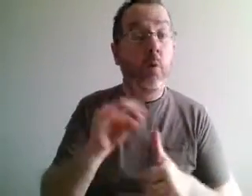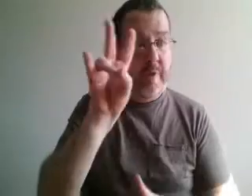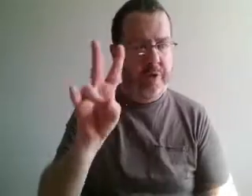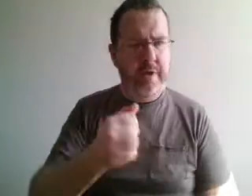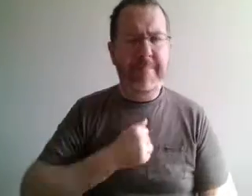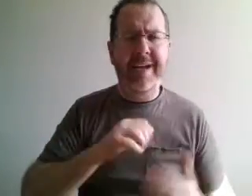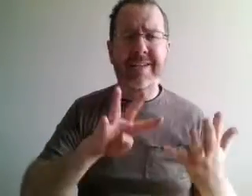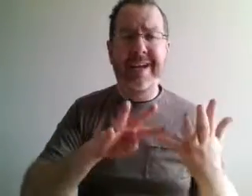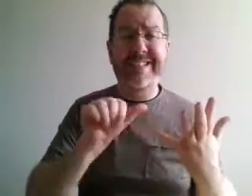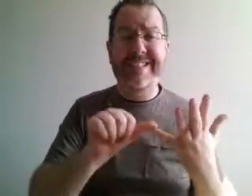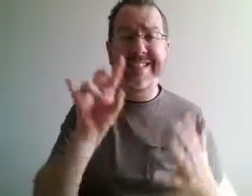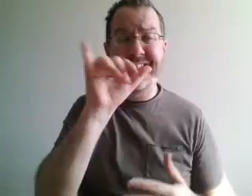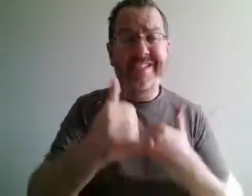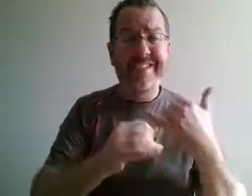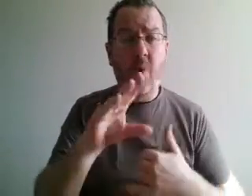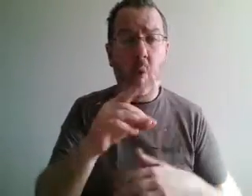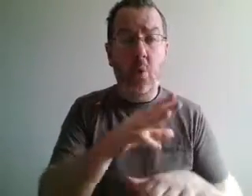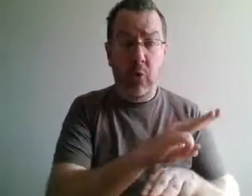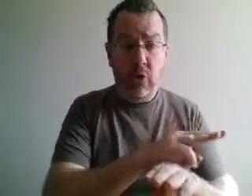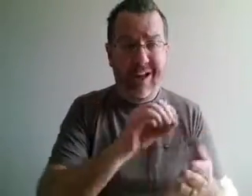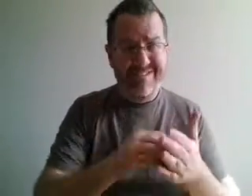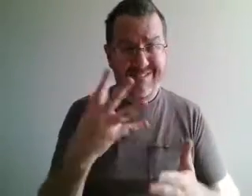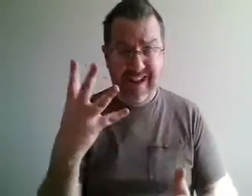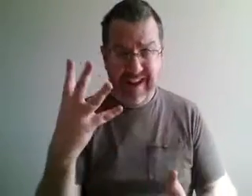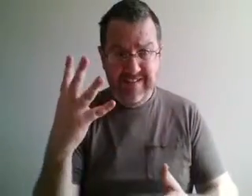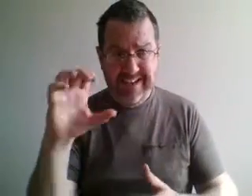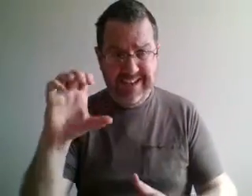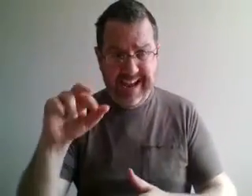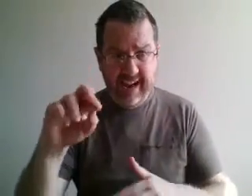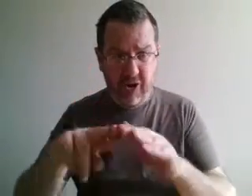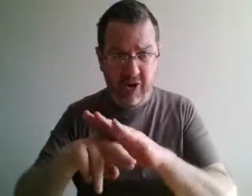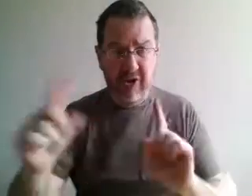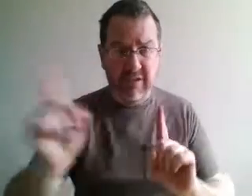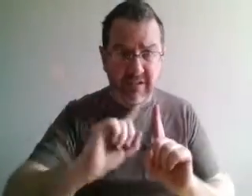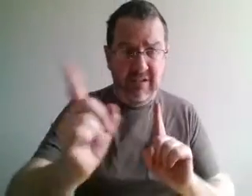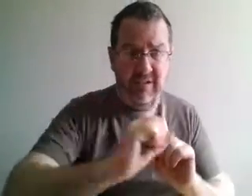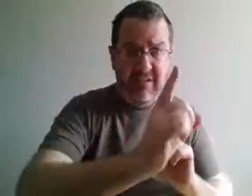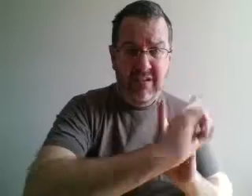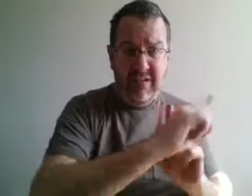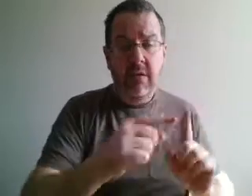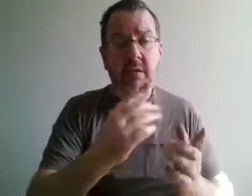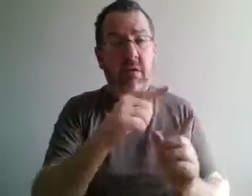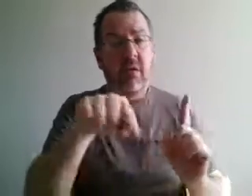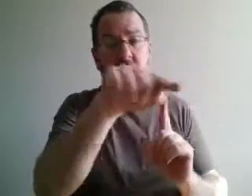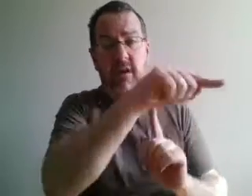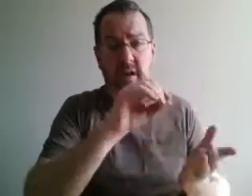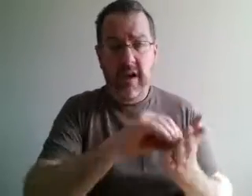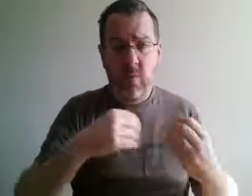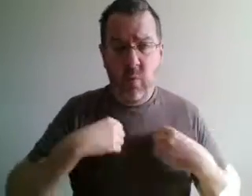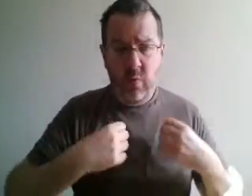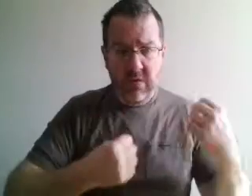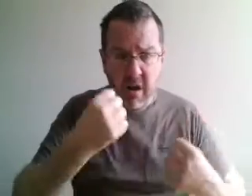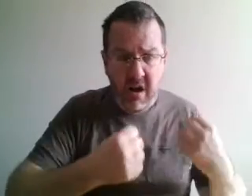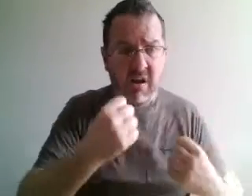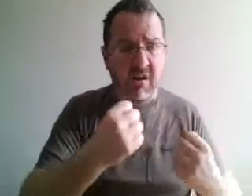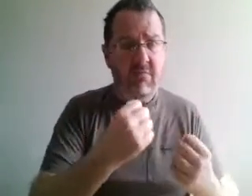carers 24/7. Some use public transport, obviously all with families, and some are also caring for other elderly people. Is this safe? I'm in